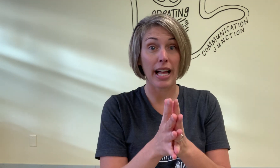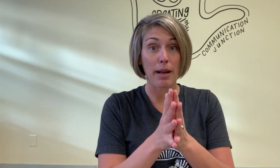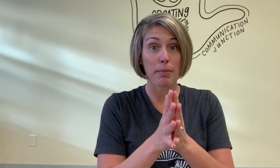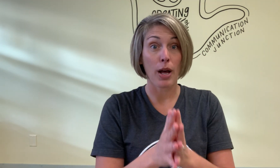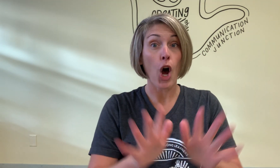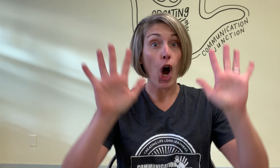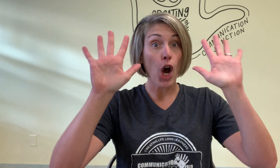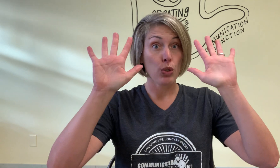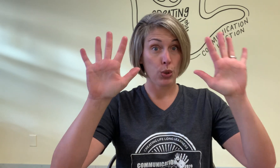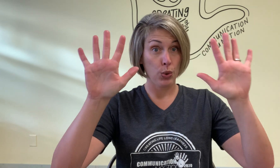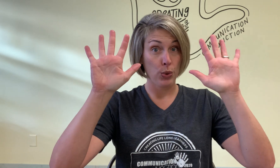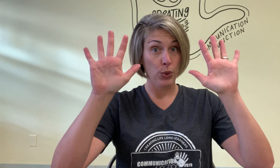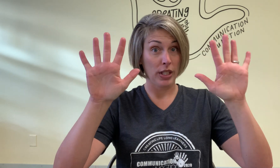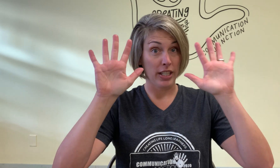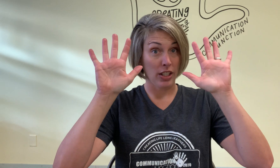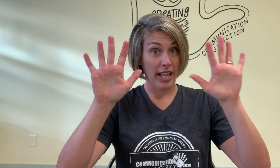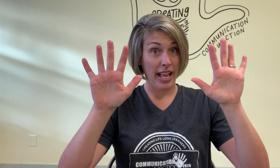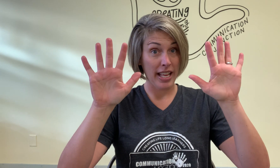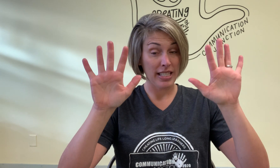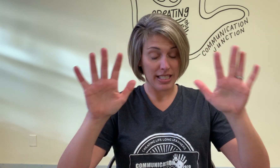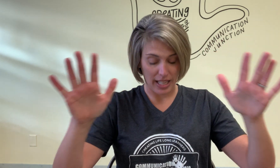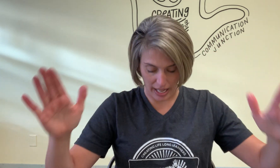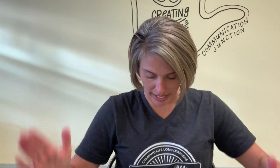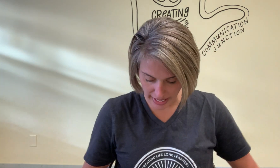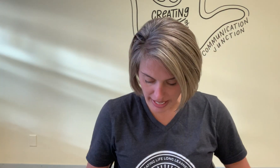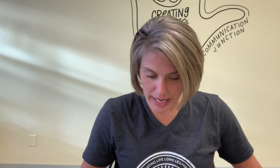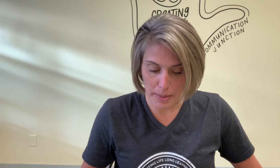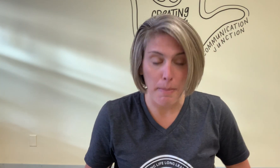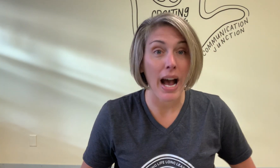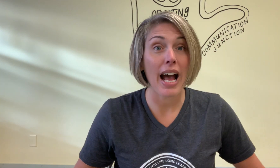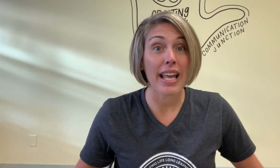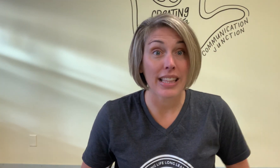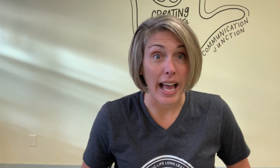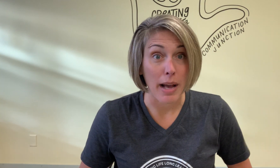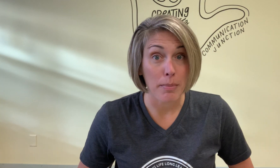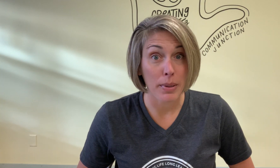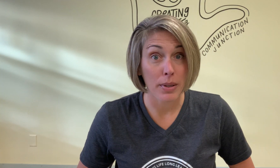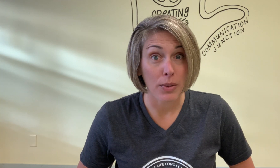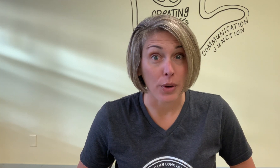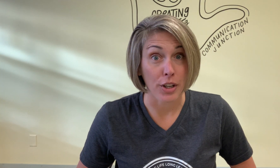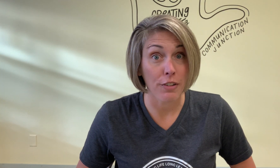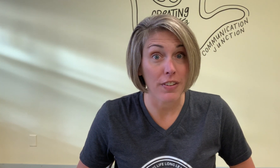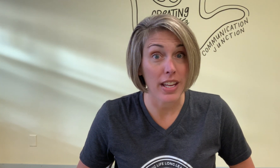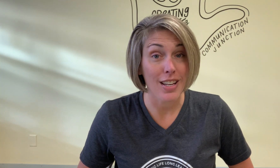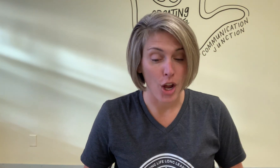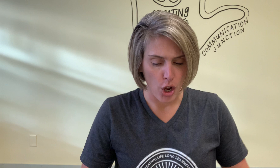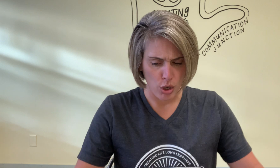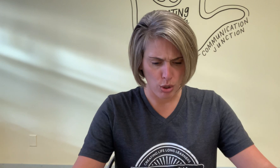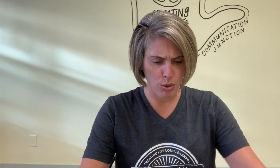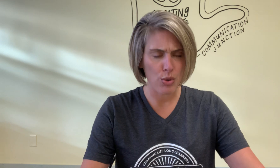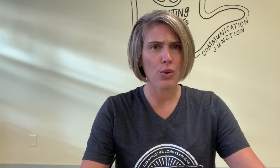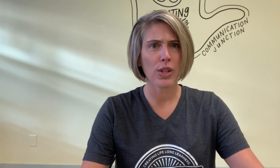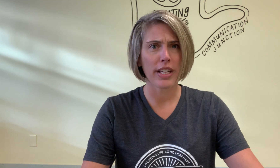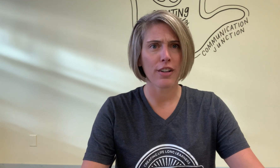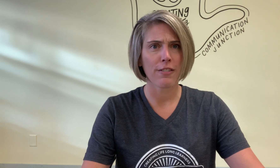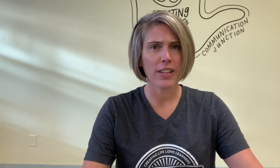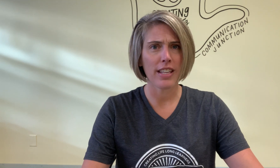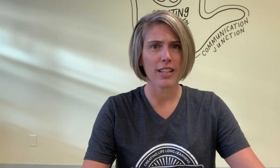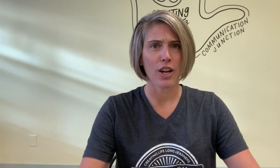clap. Two little hands lie in my lap. Where are your feet? Two little feet